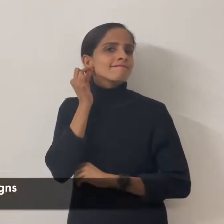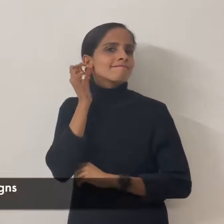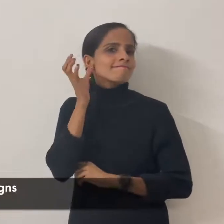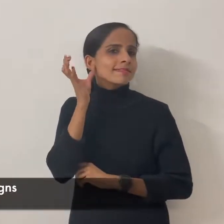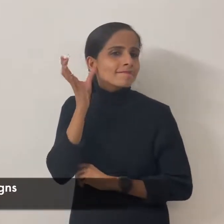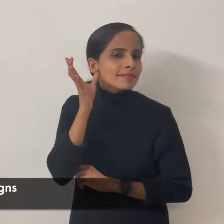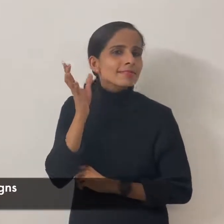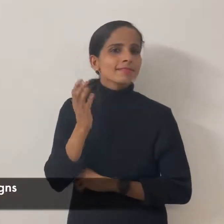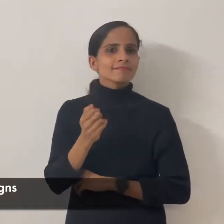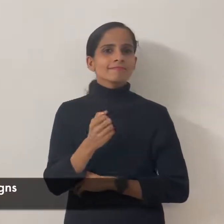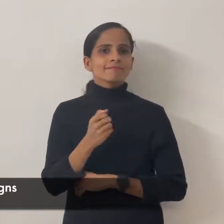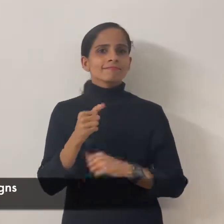So many different signs.